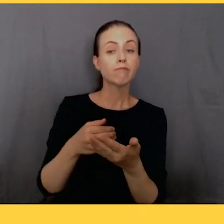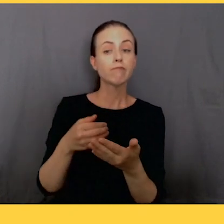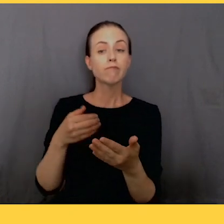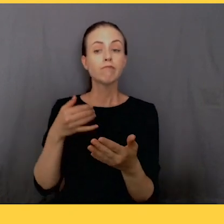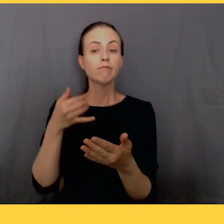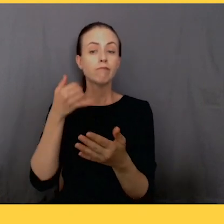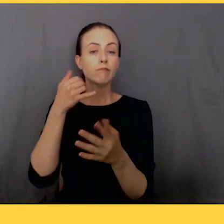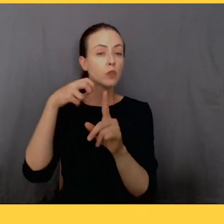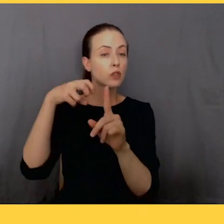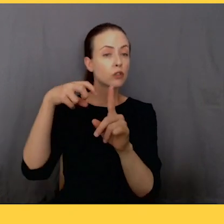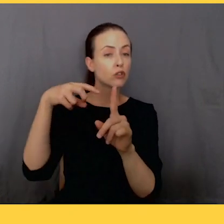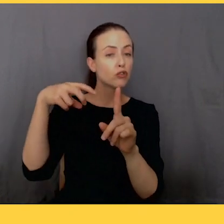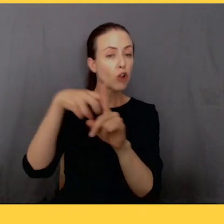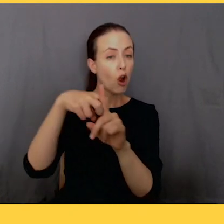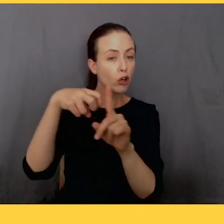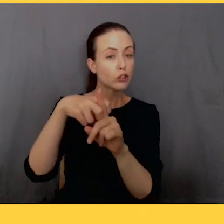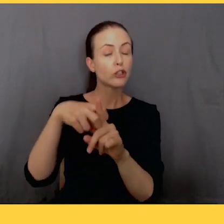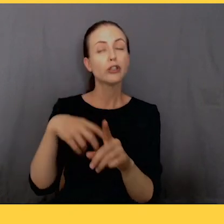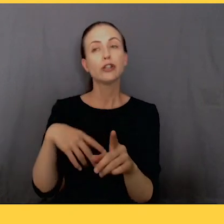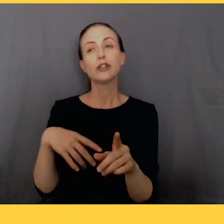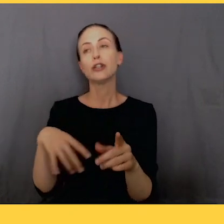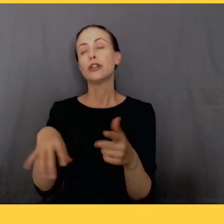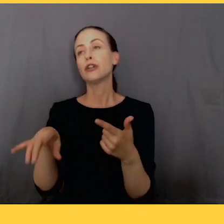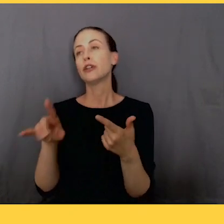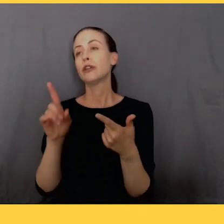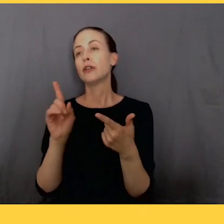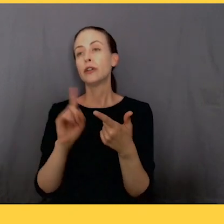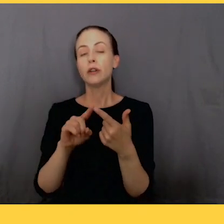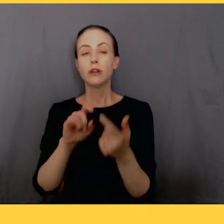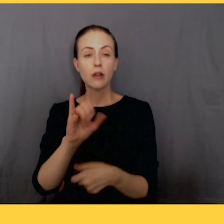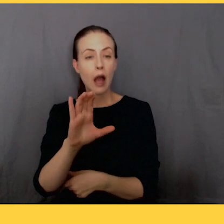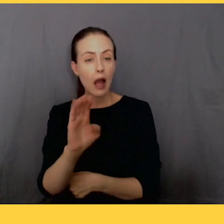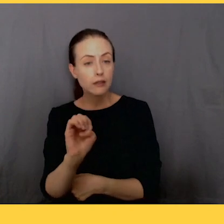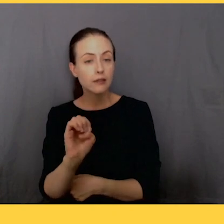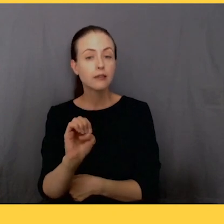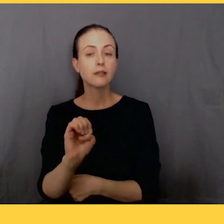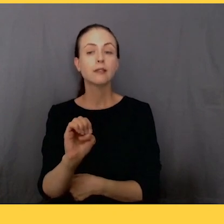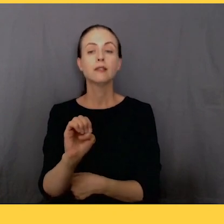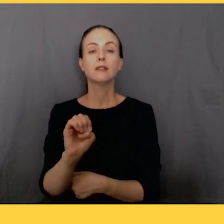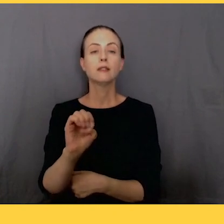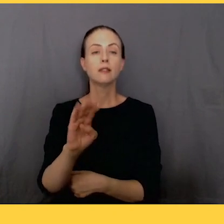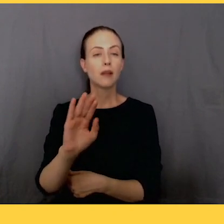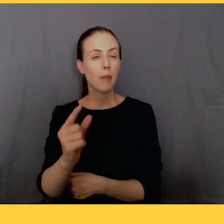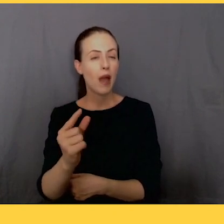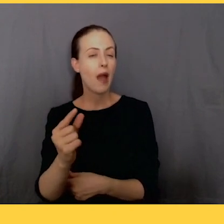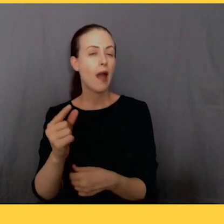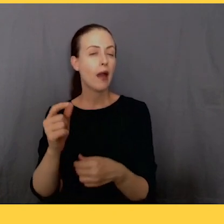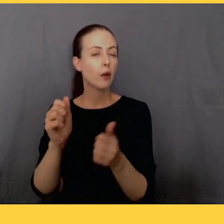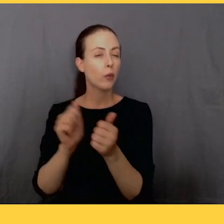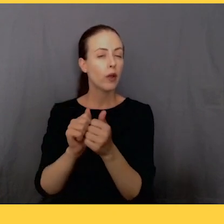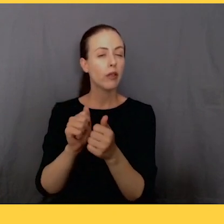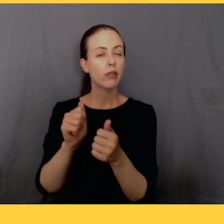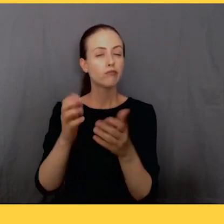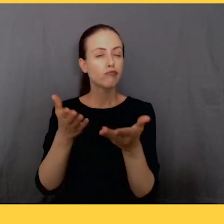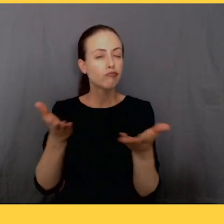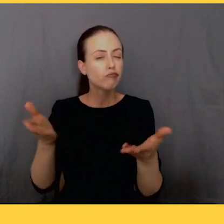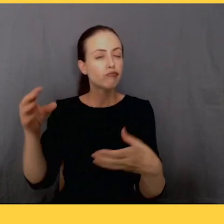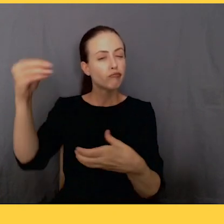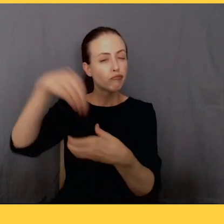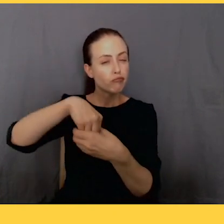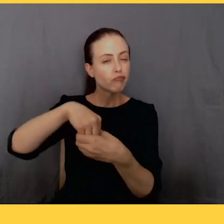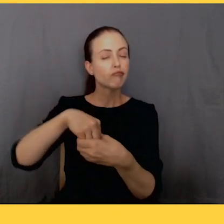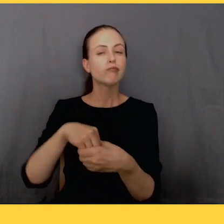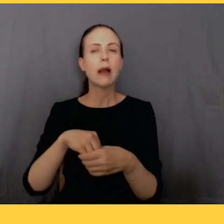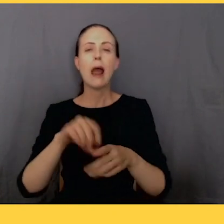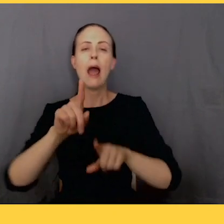vouchers, other things that might help them, and then ask questions about the particular event that's going on. In